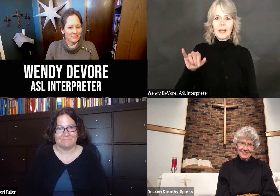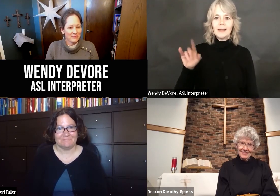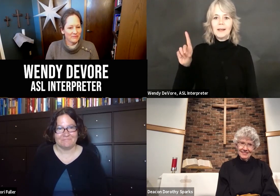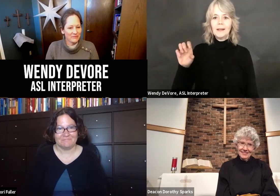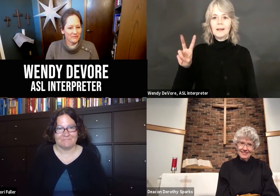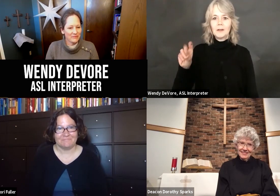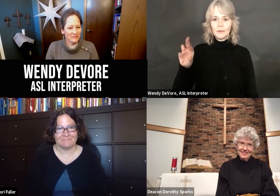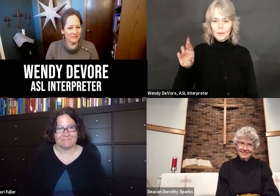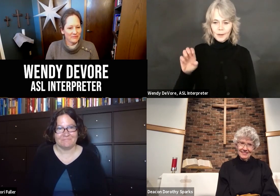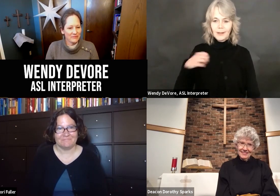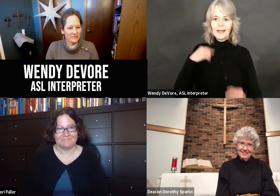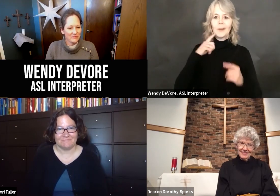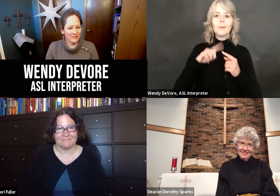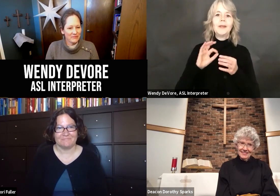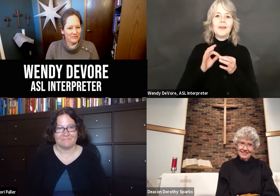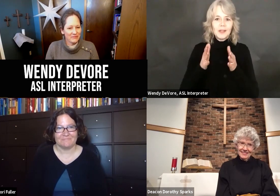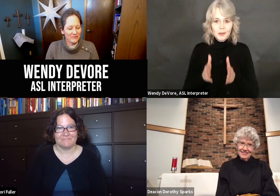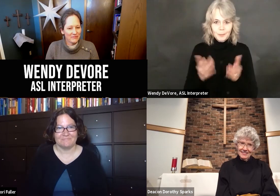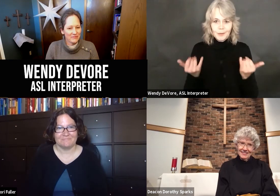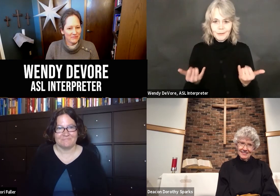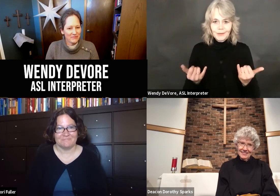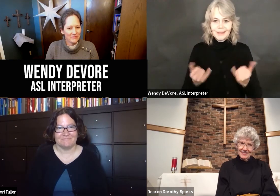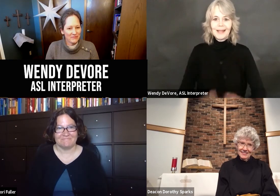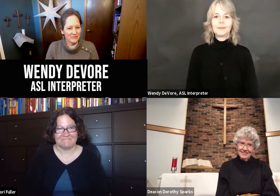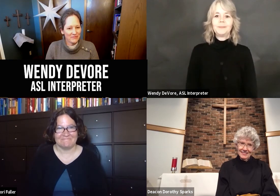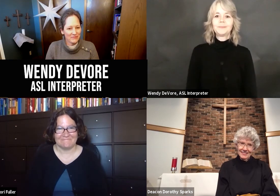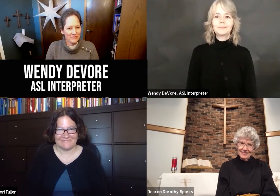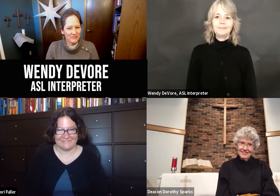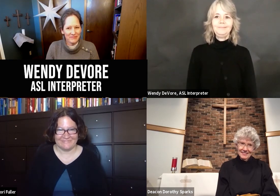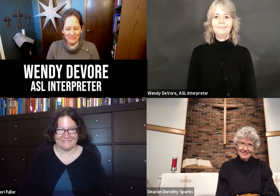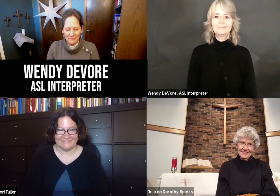is Wendy DeVore, and I will be the interpreter for today.